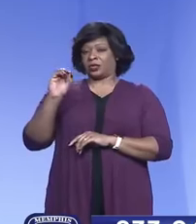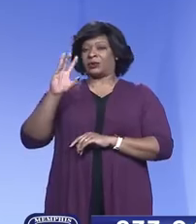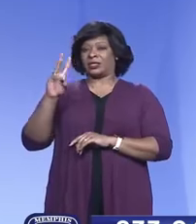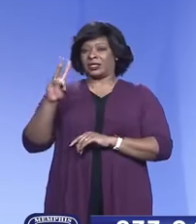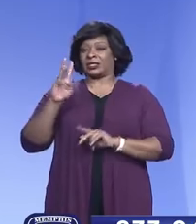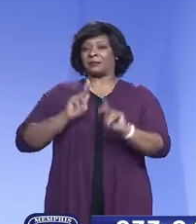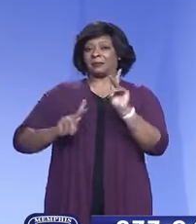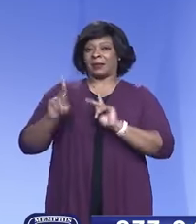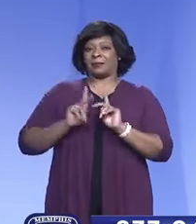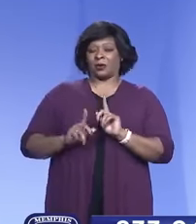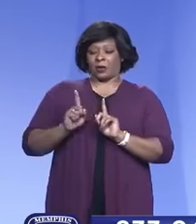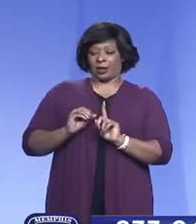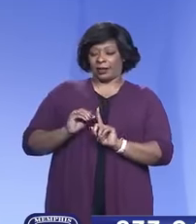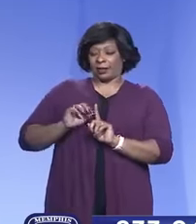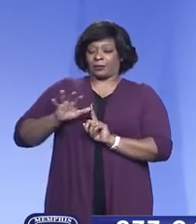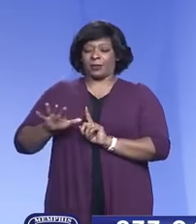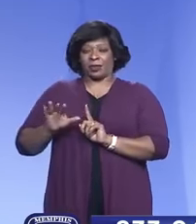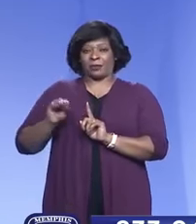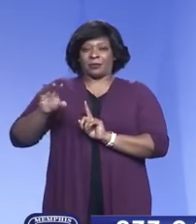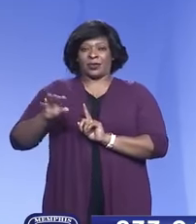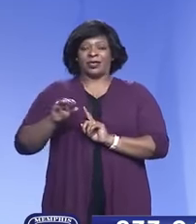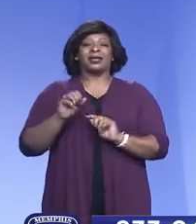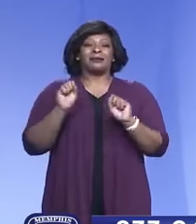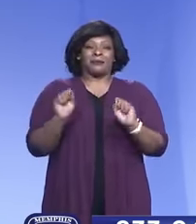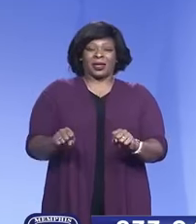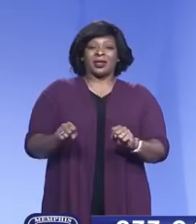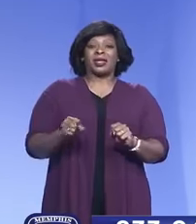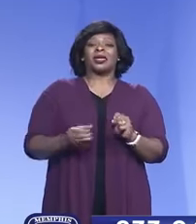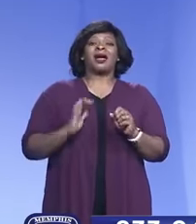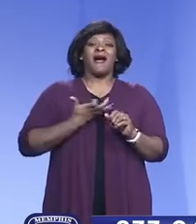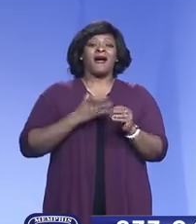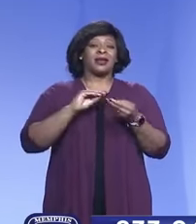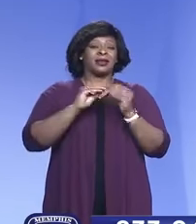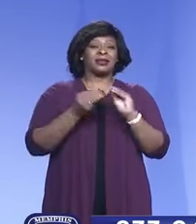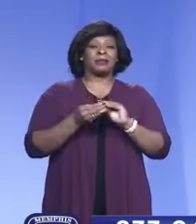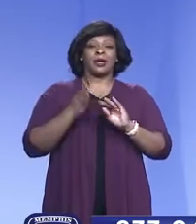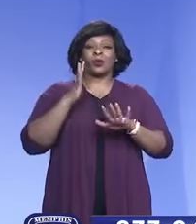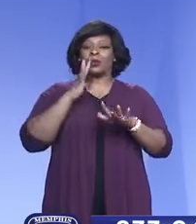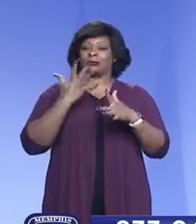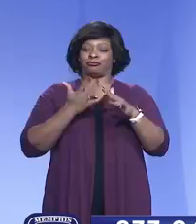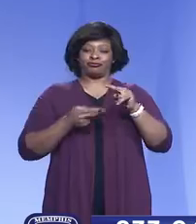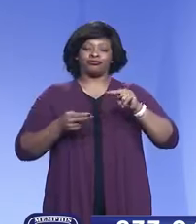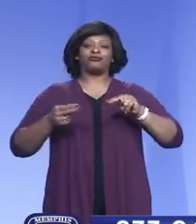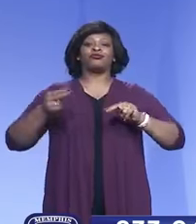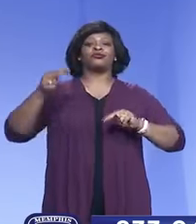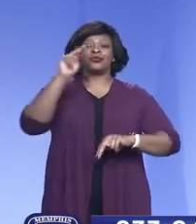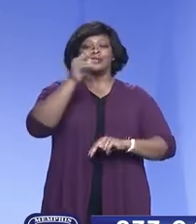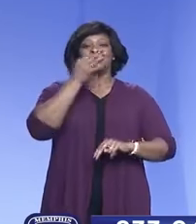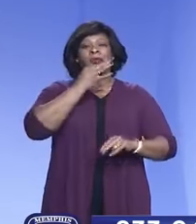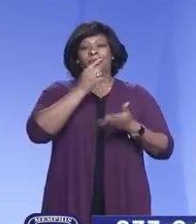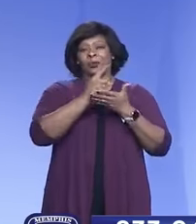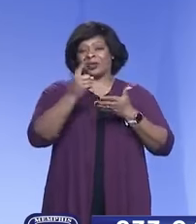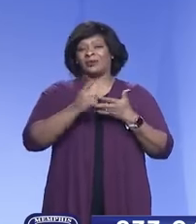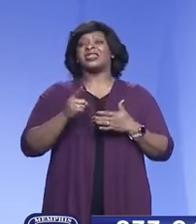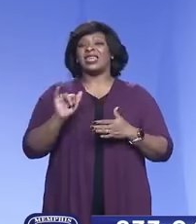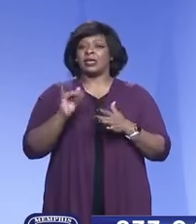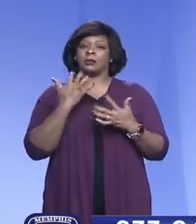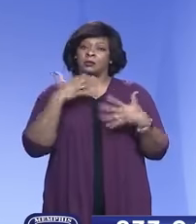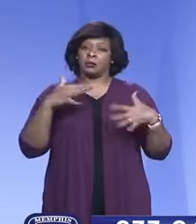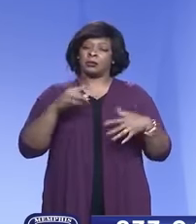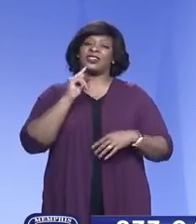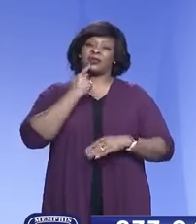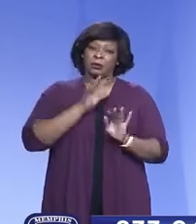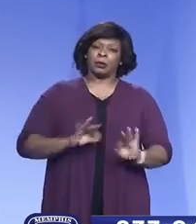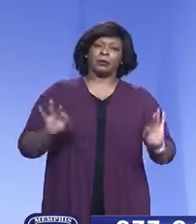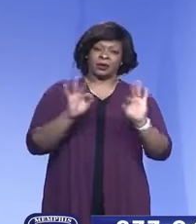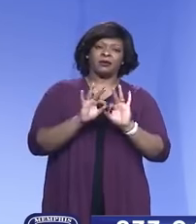1.06 individuals. That would cause us to grow our cases exponentially in the upcoming weeks, which is critical.